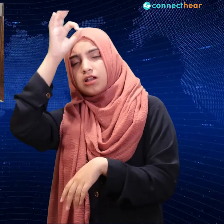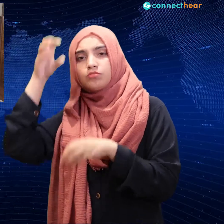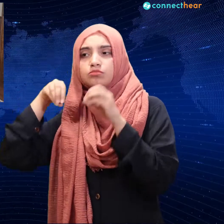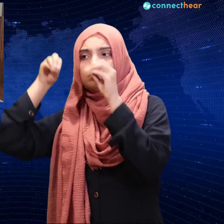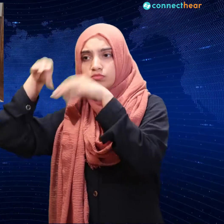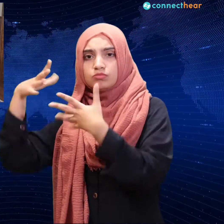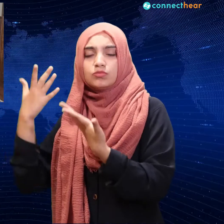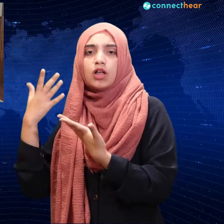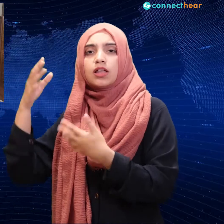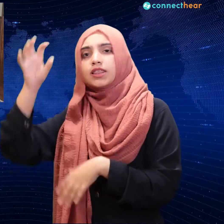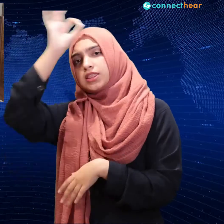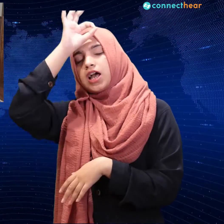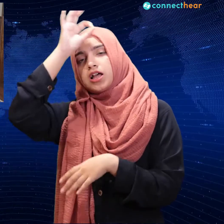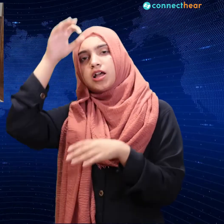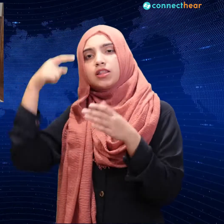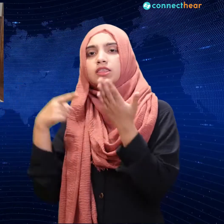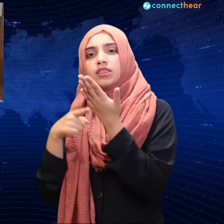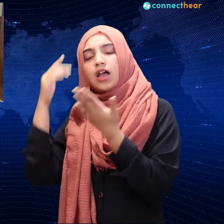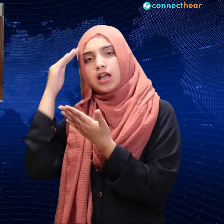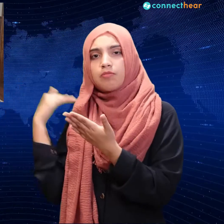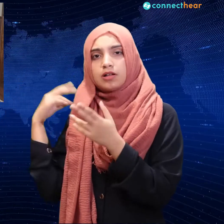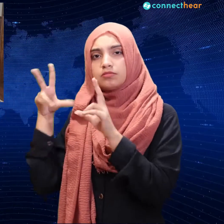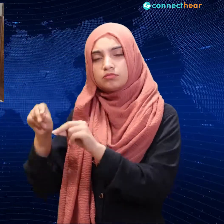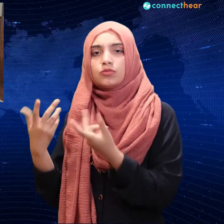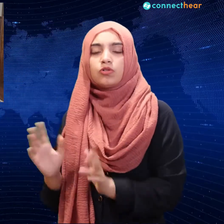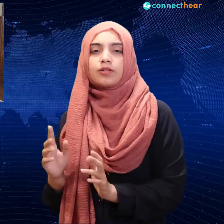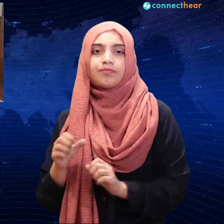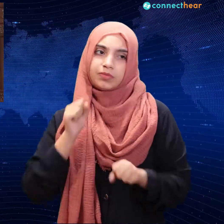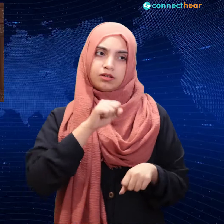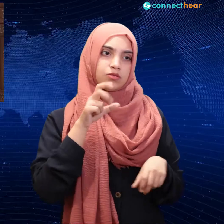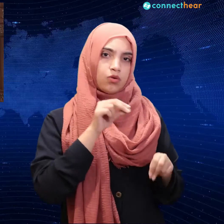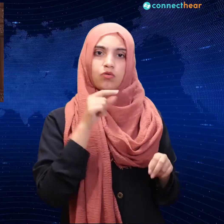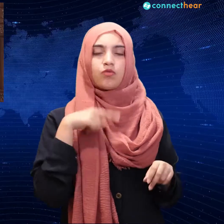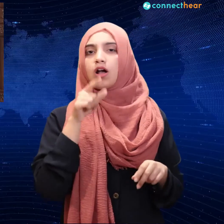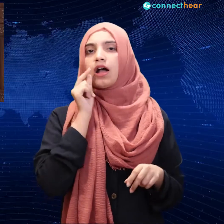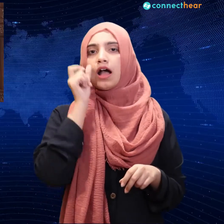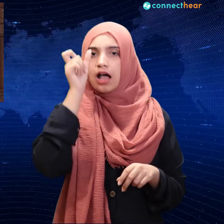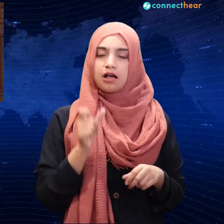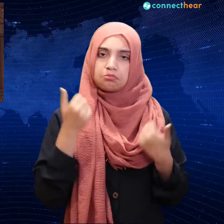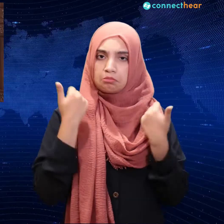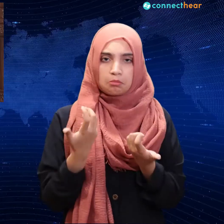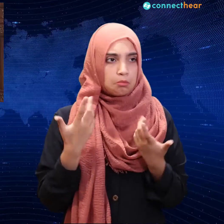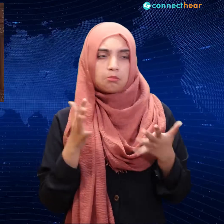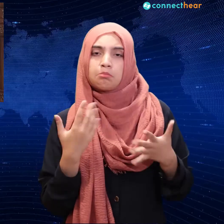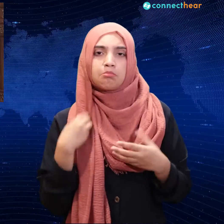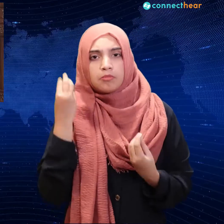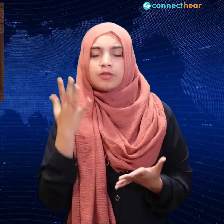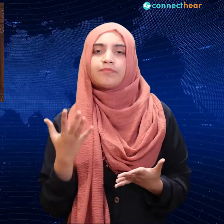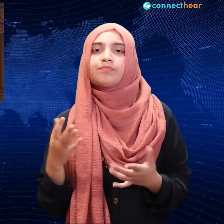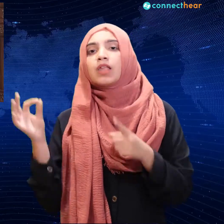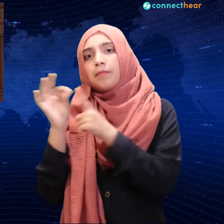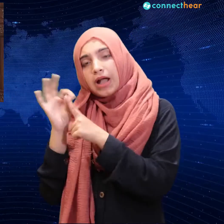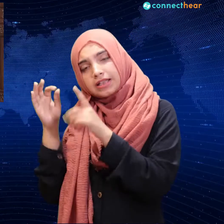hasn't called you since coming into office, correct? He's a busy man. Pakistan is a major non-NATO